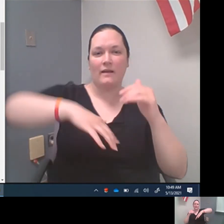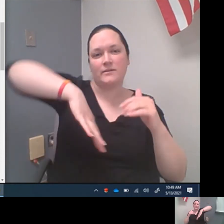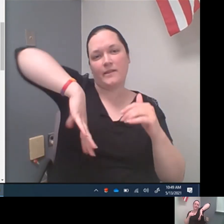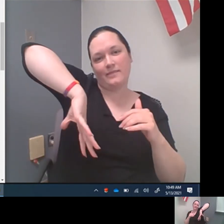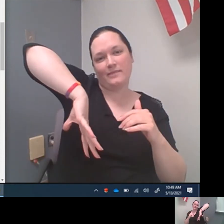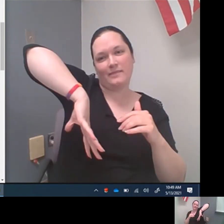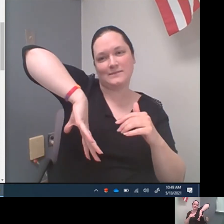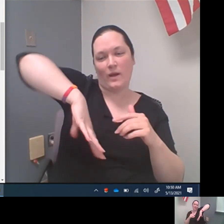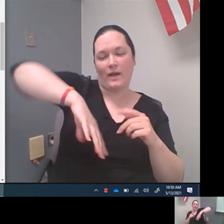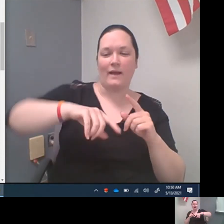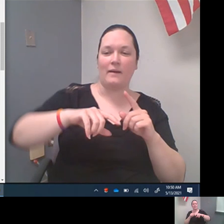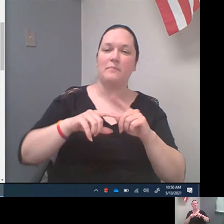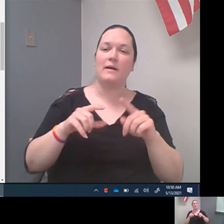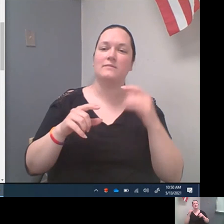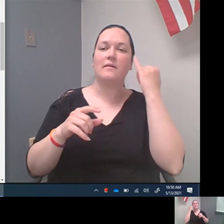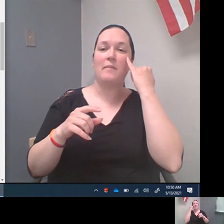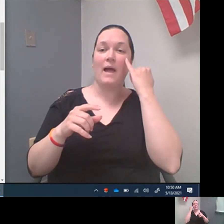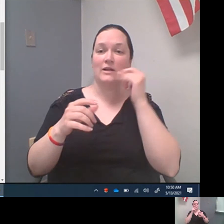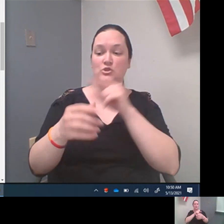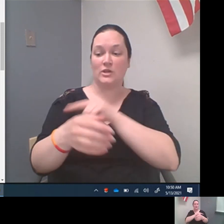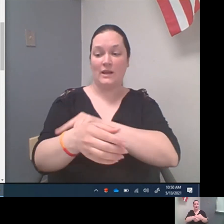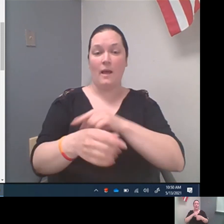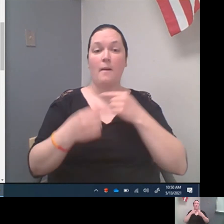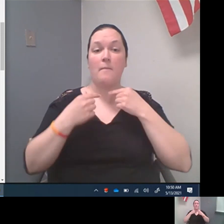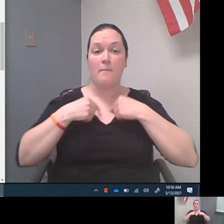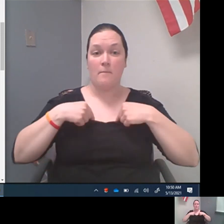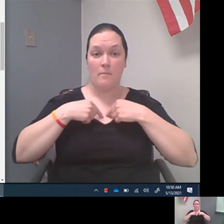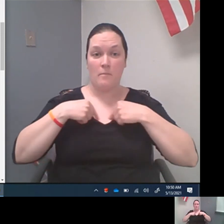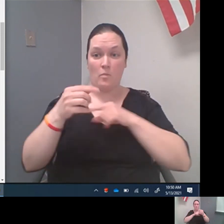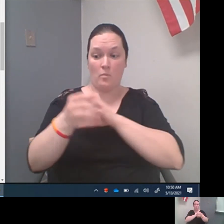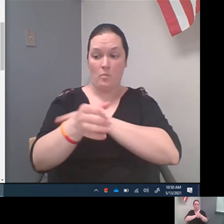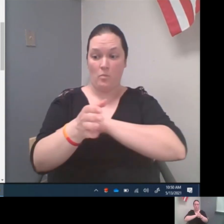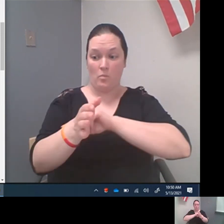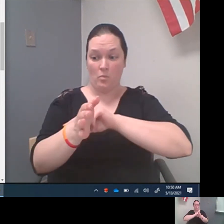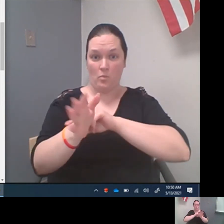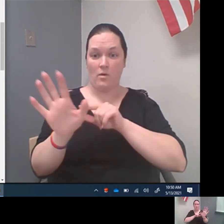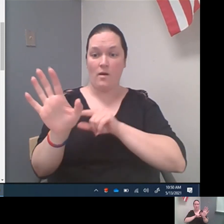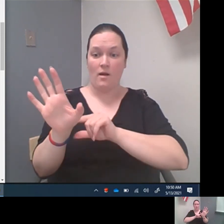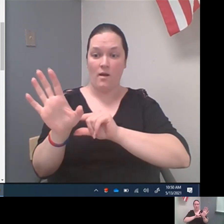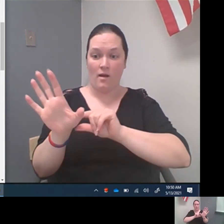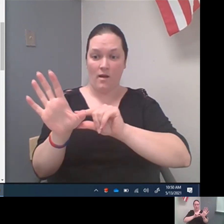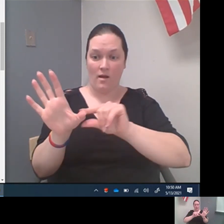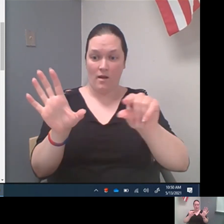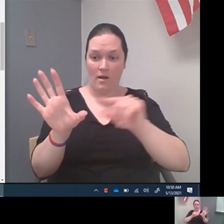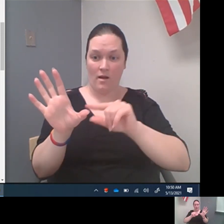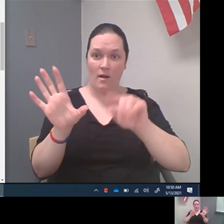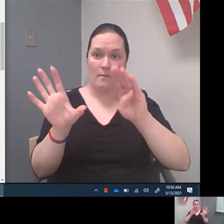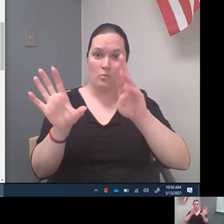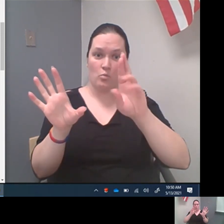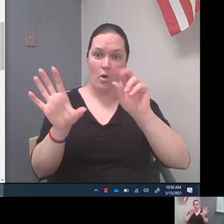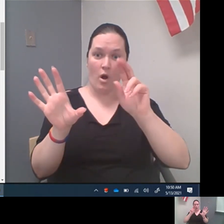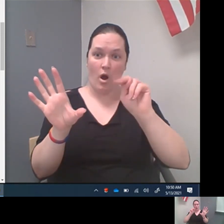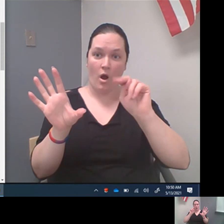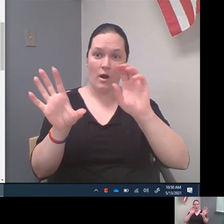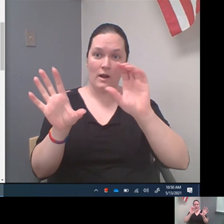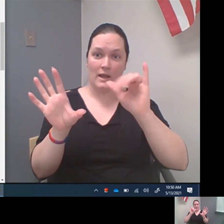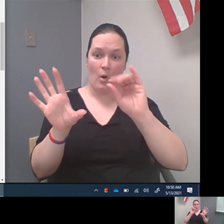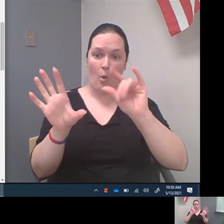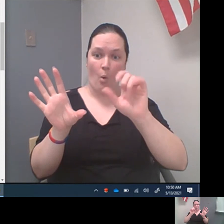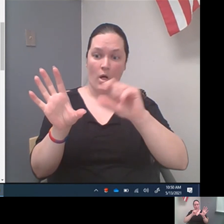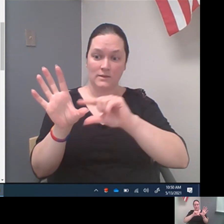happening is that we are increasing the surface area by having the trachea go to the bronchus and then the bronchioles, and then they just keep branching and branching